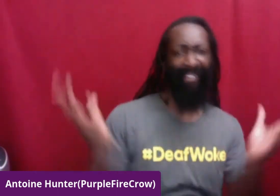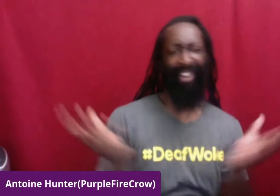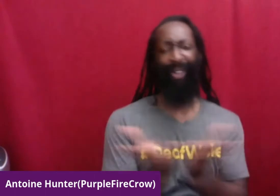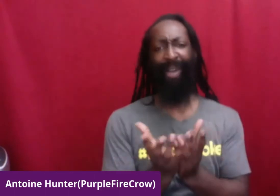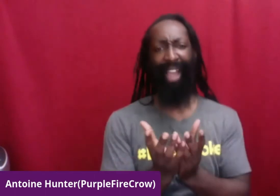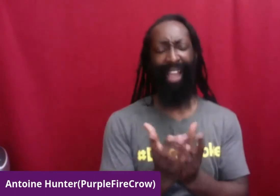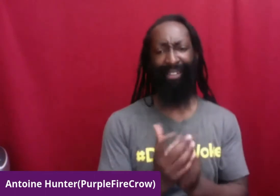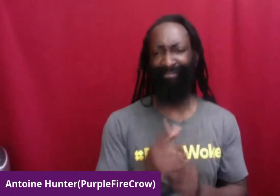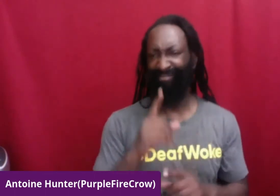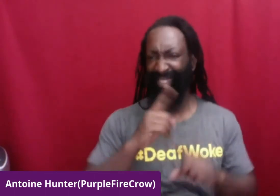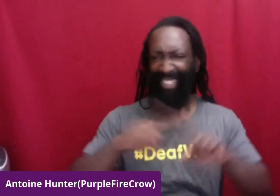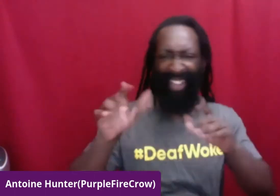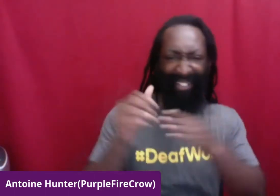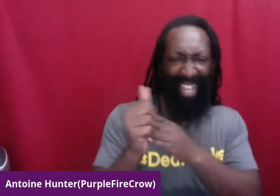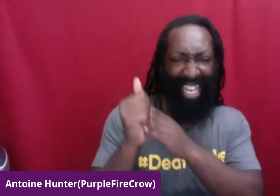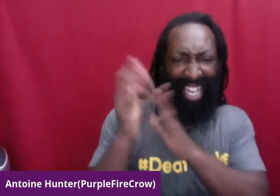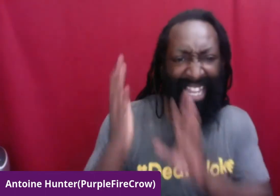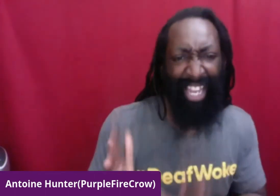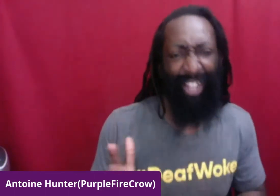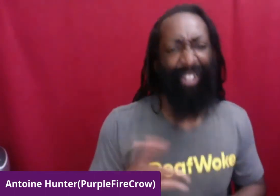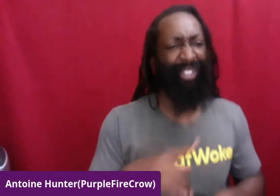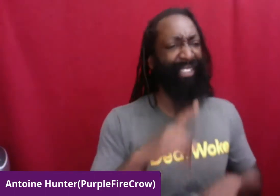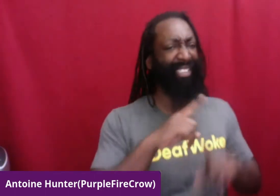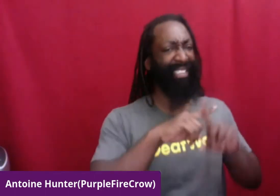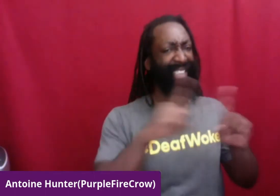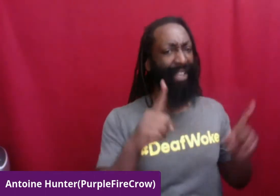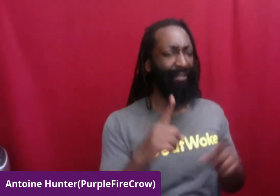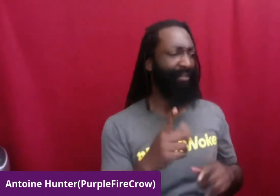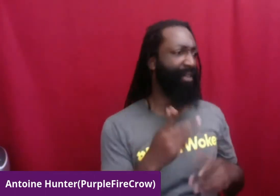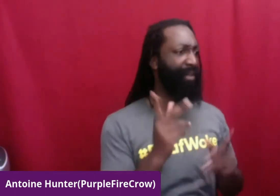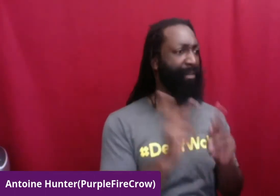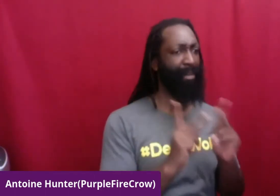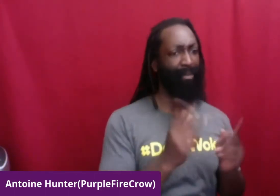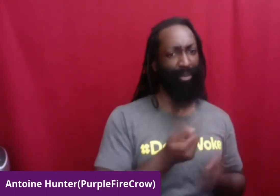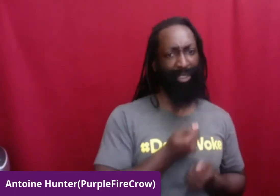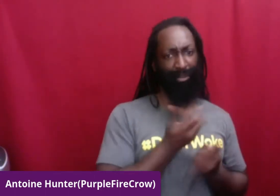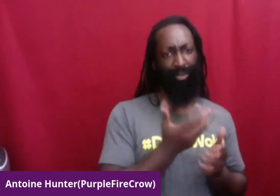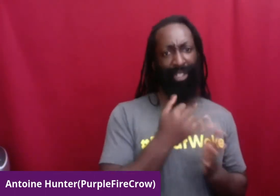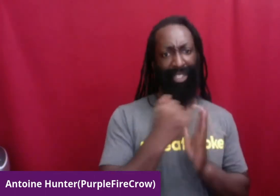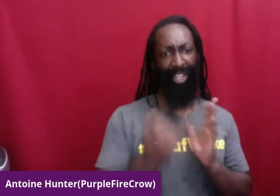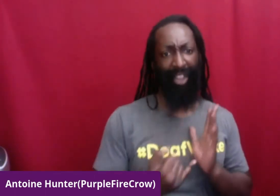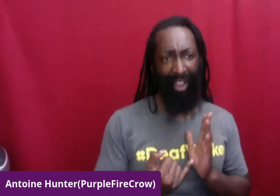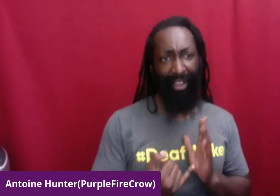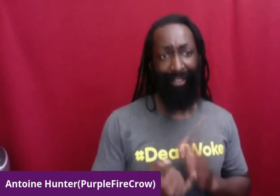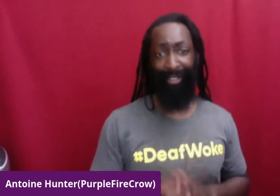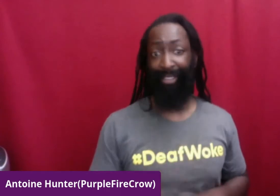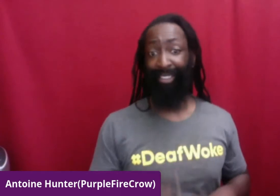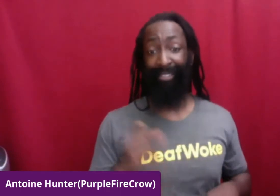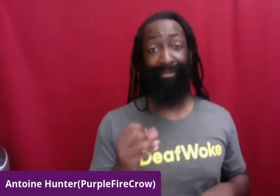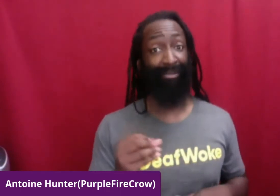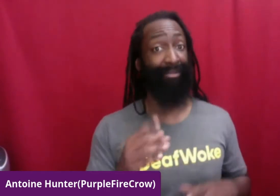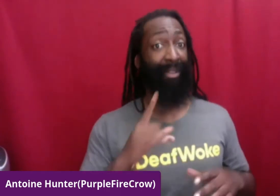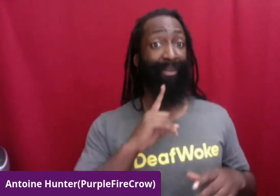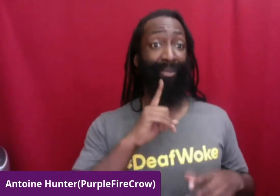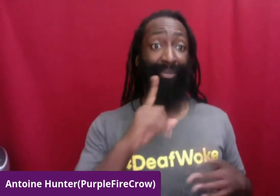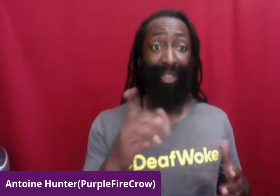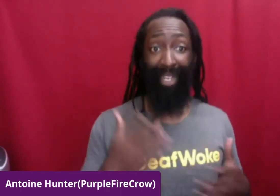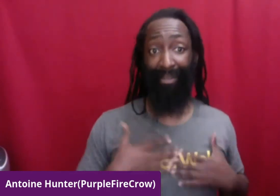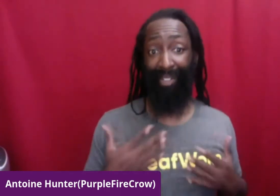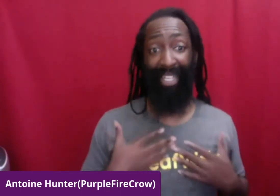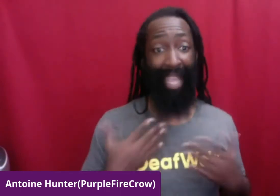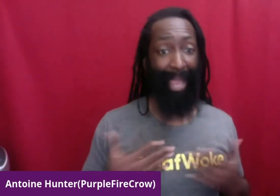Wow, we had just incredible salient talents, leaders in our community. We had